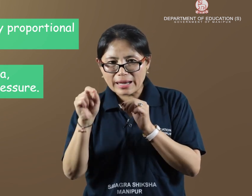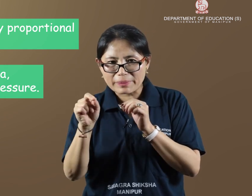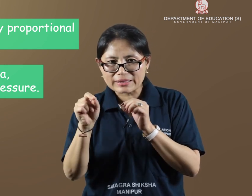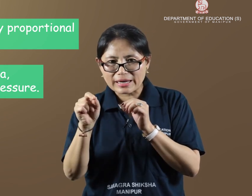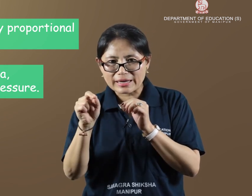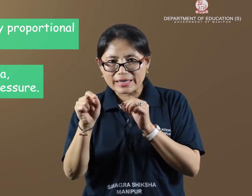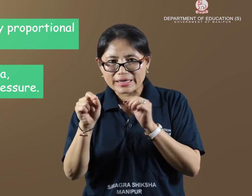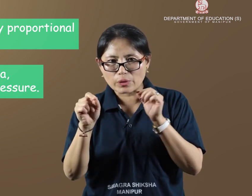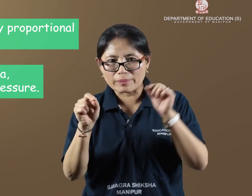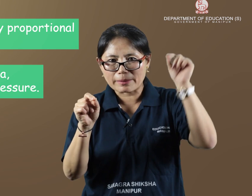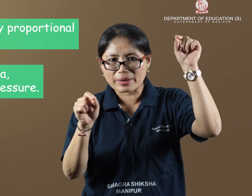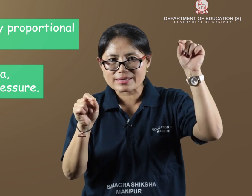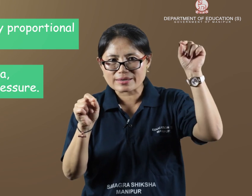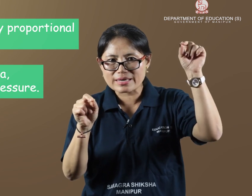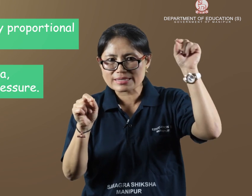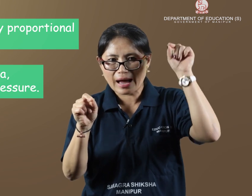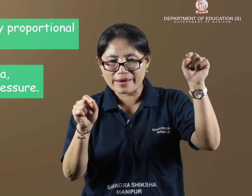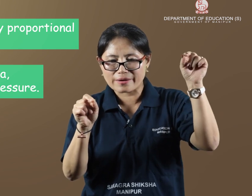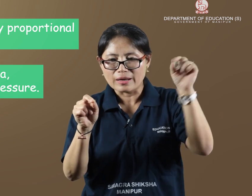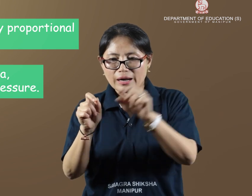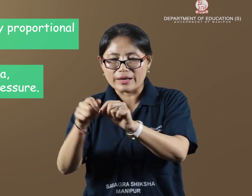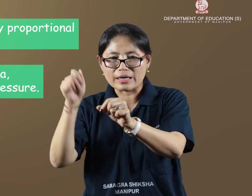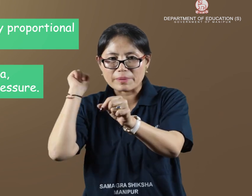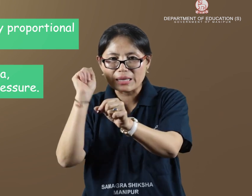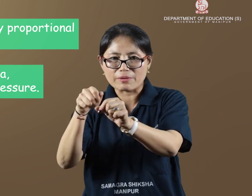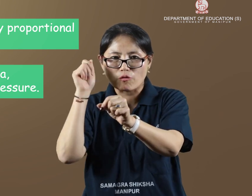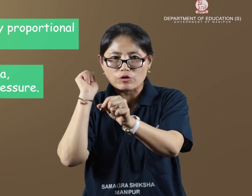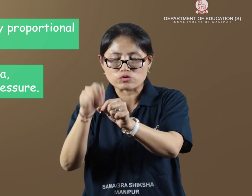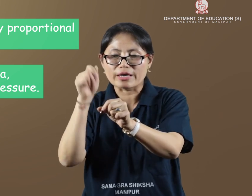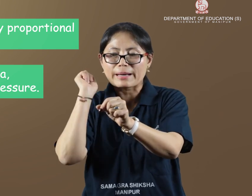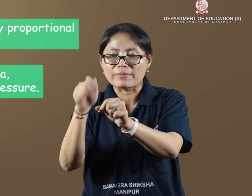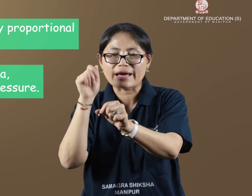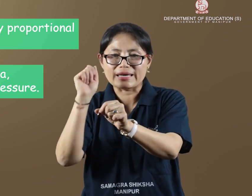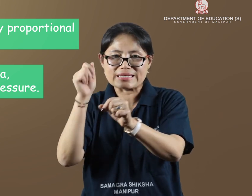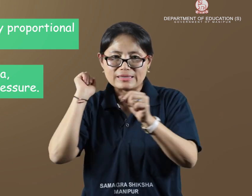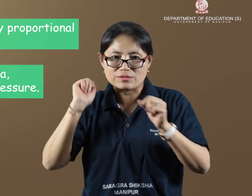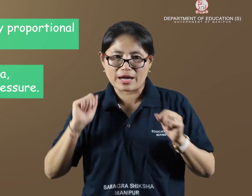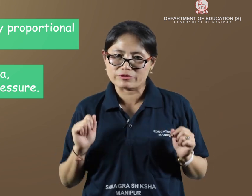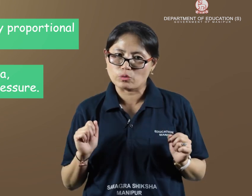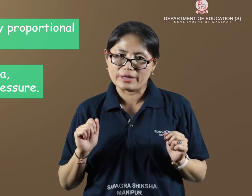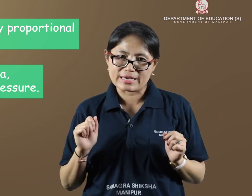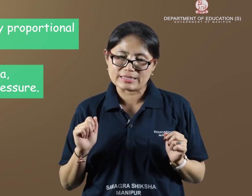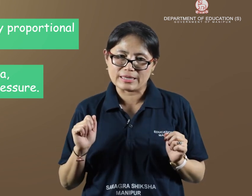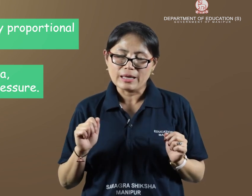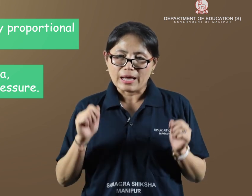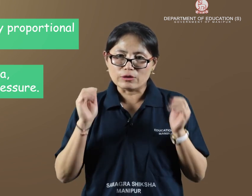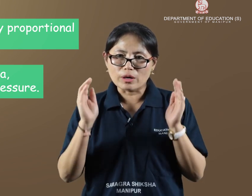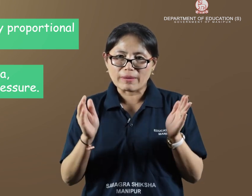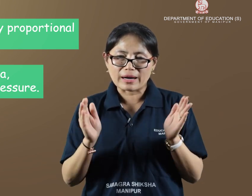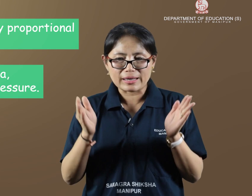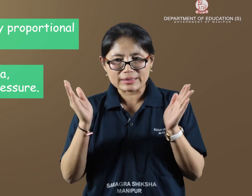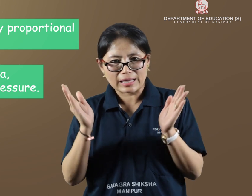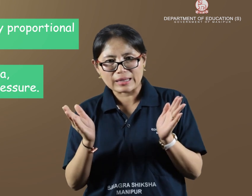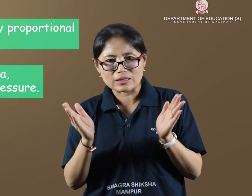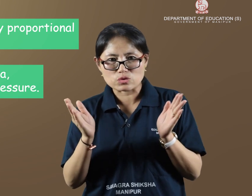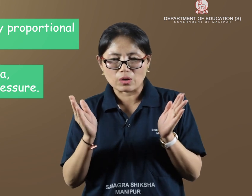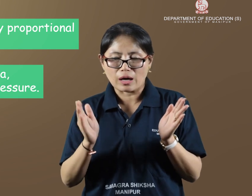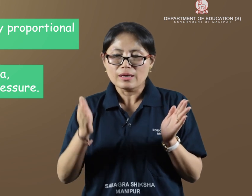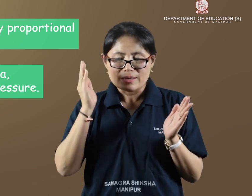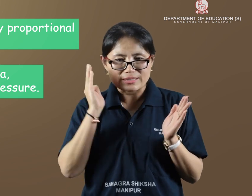pik taragari ke doeba pressure is higher and nang na pi ri ba force duna yam line easily drive to way isini. Aduga manana thang da suka